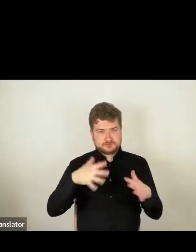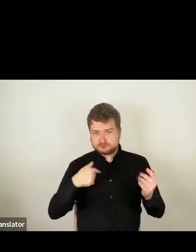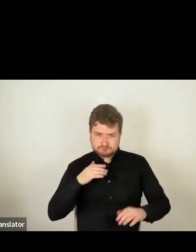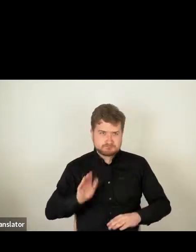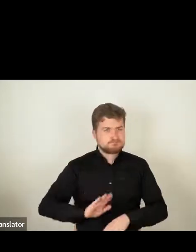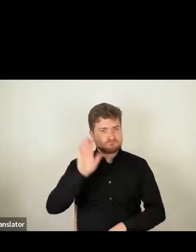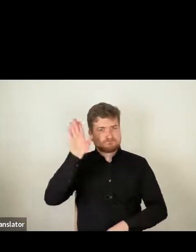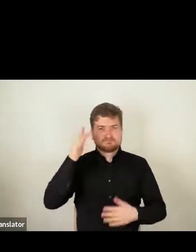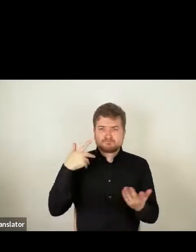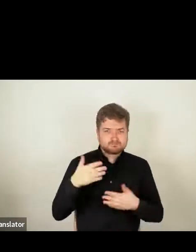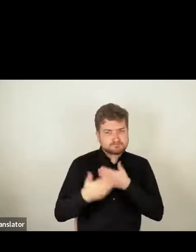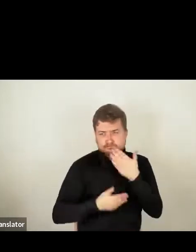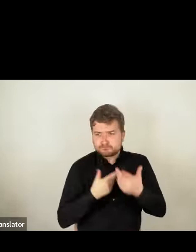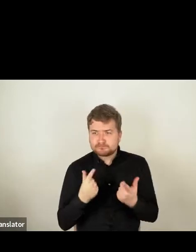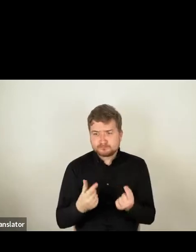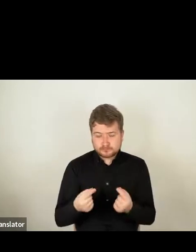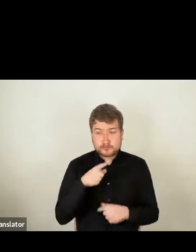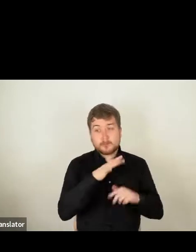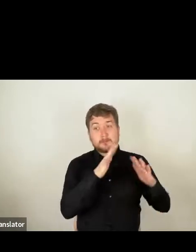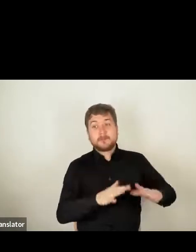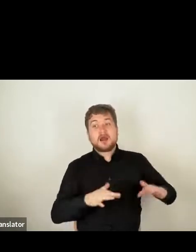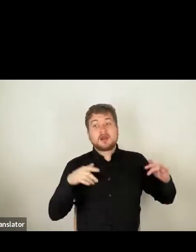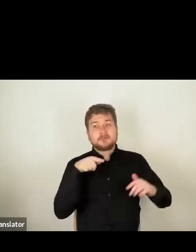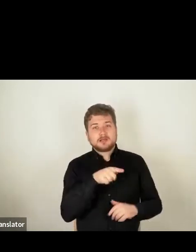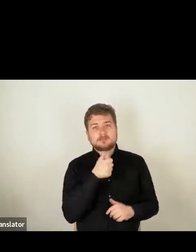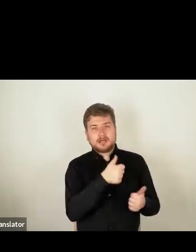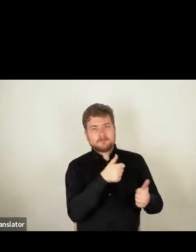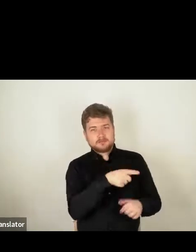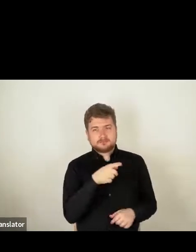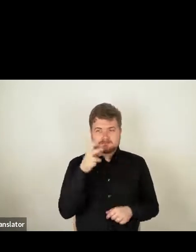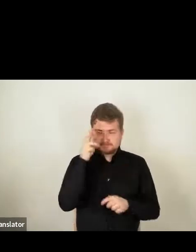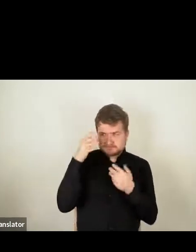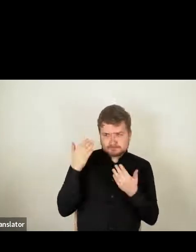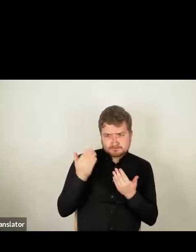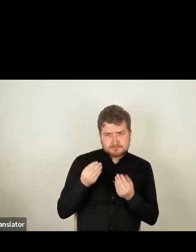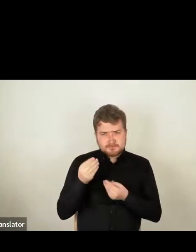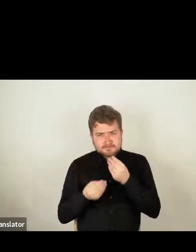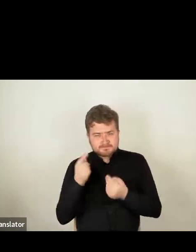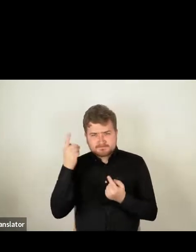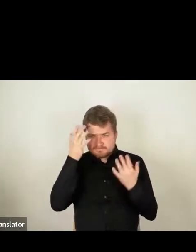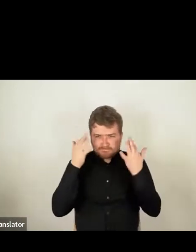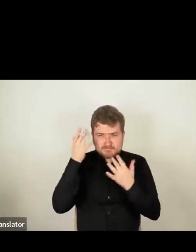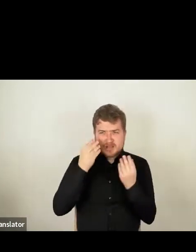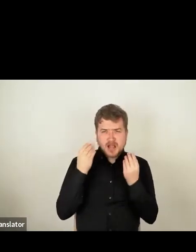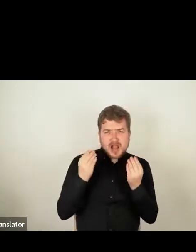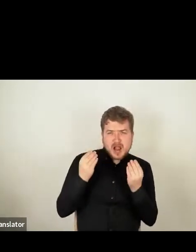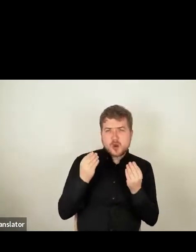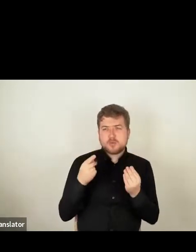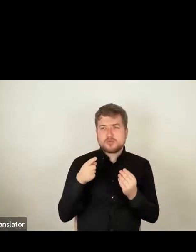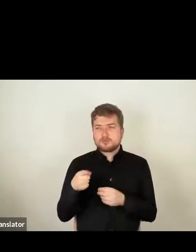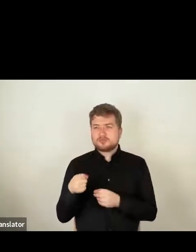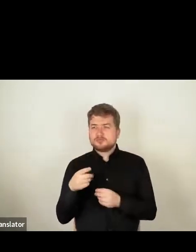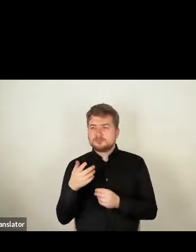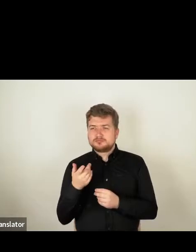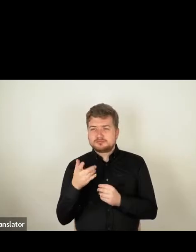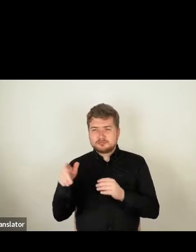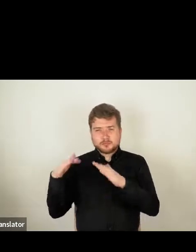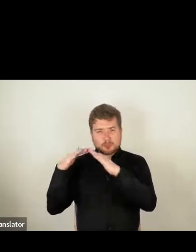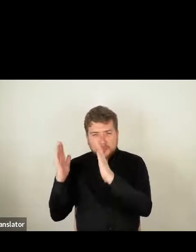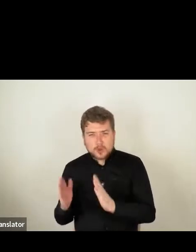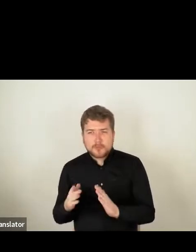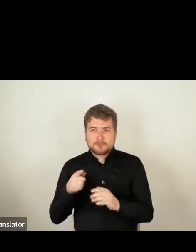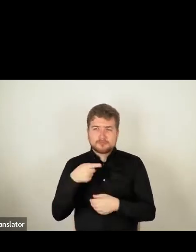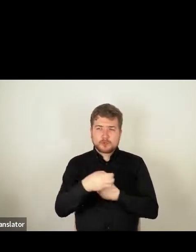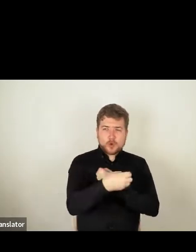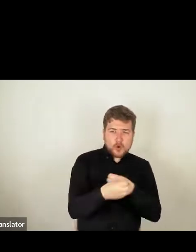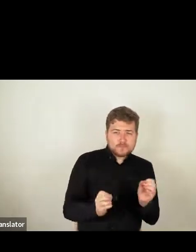is looking at ways of at home, at the offices in the constituency and in Ottawa,